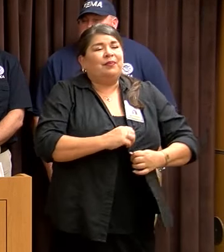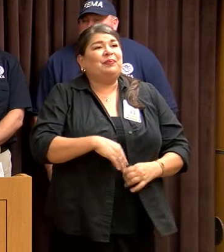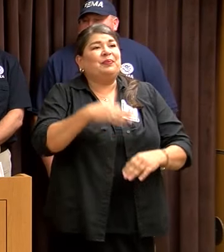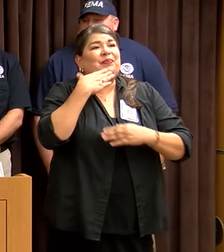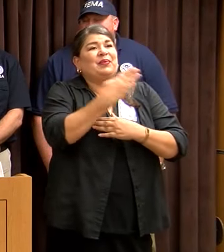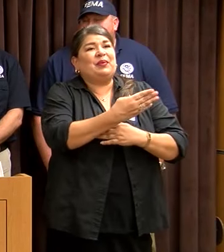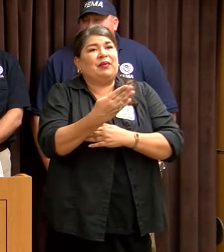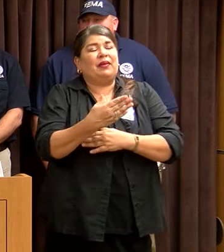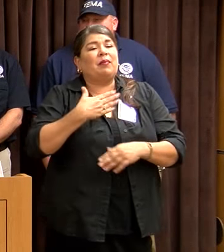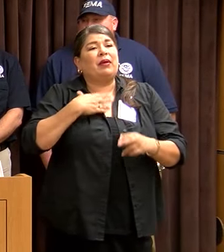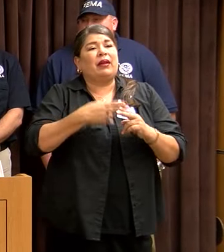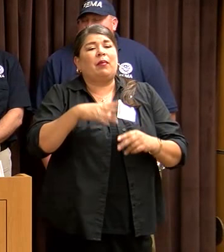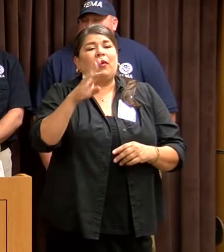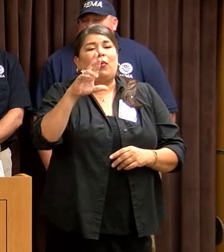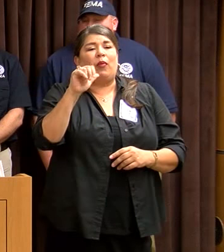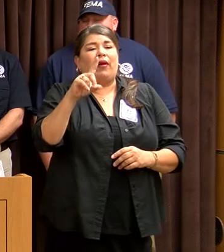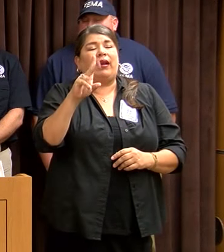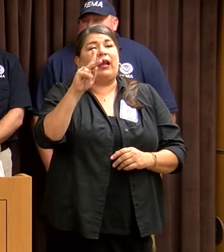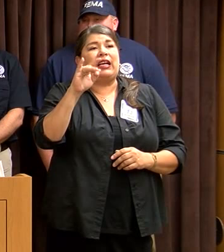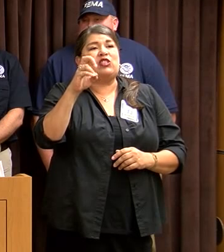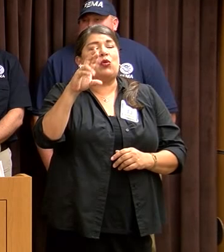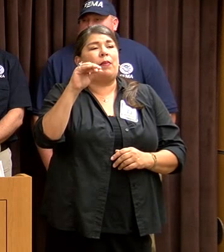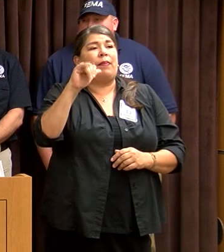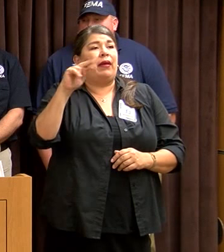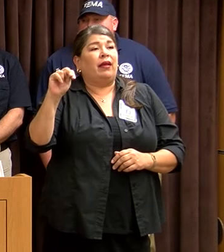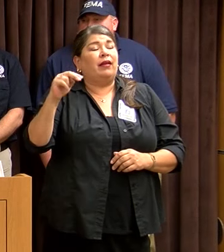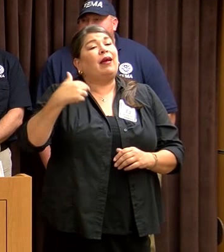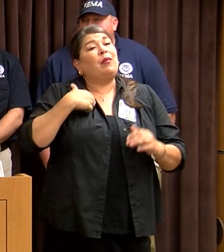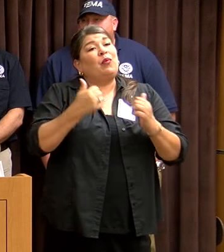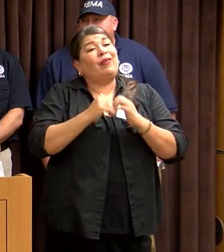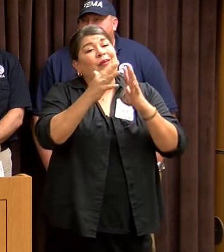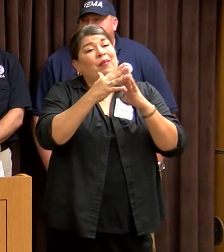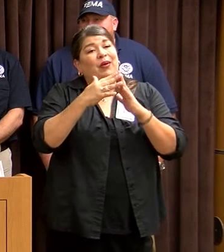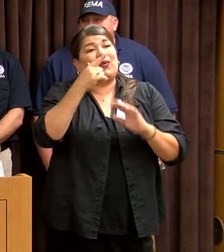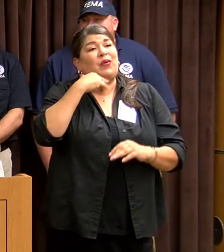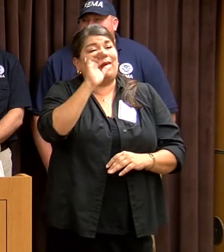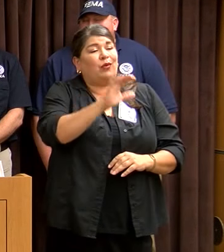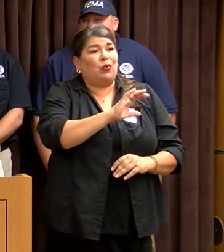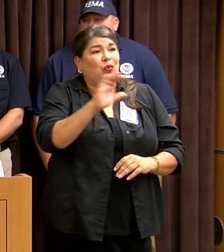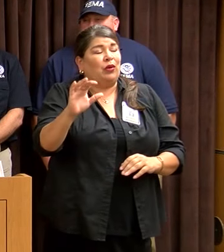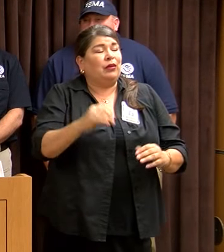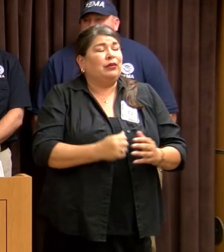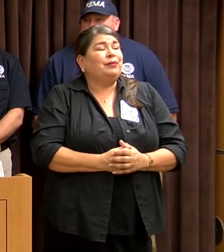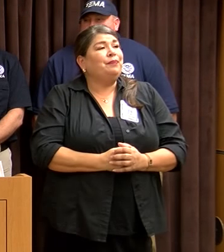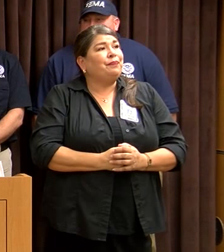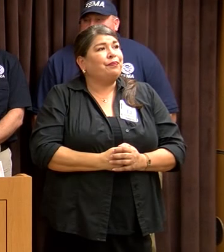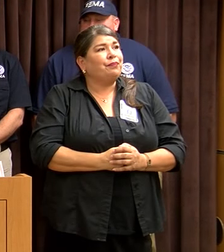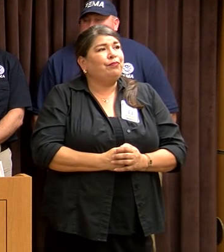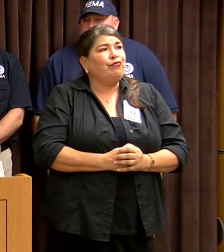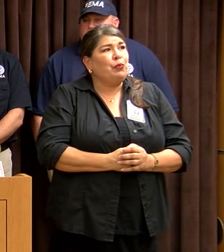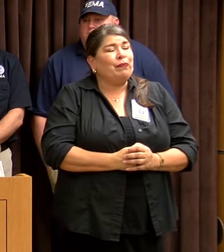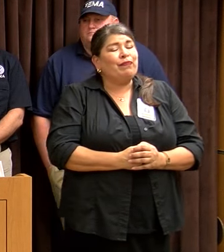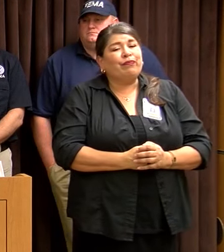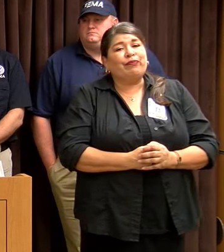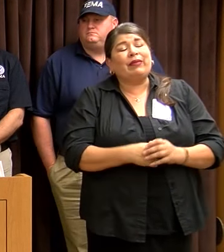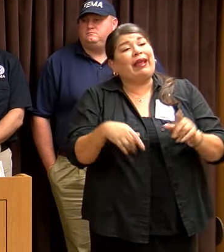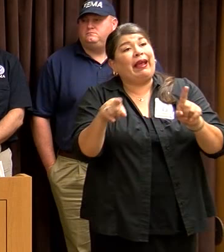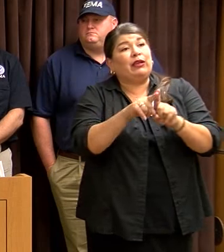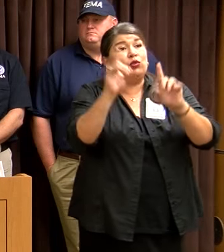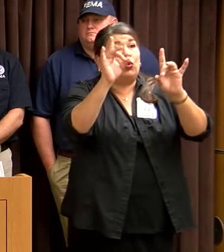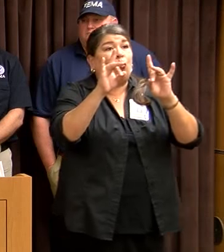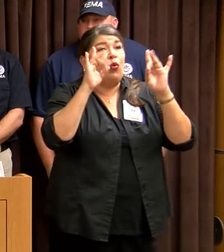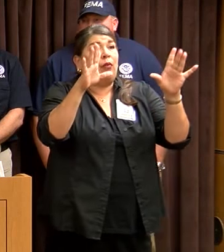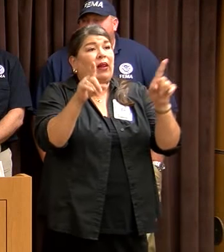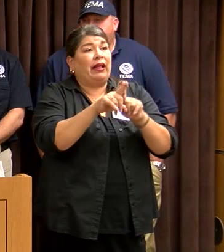Good morning. I'm Brad Kaiserman. I'm from the American Red Cross. As horrible as these fires have been, and they have